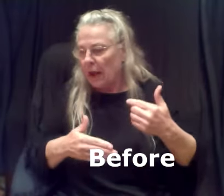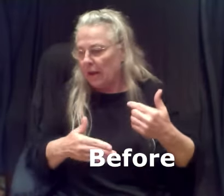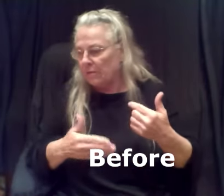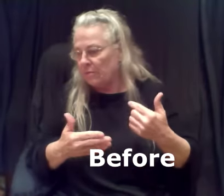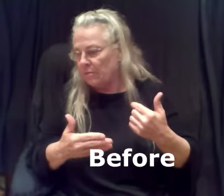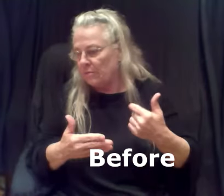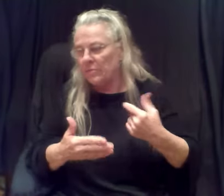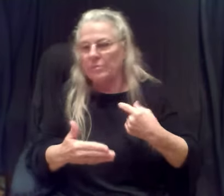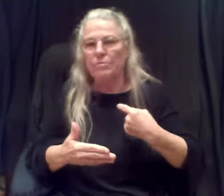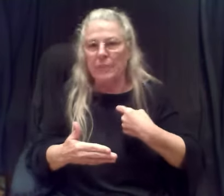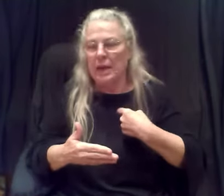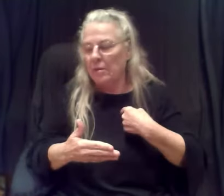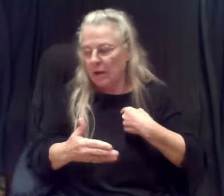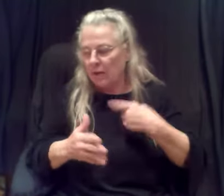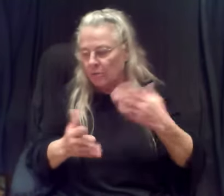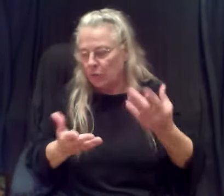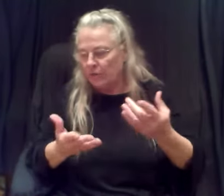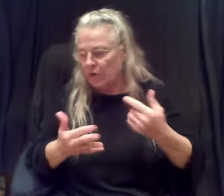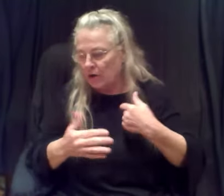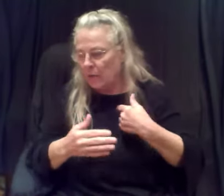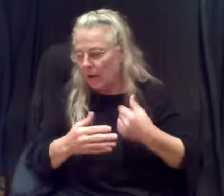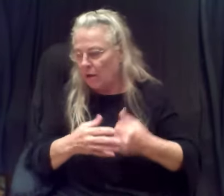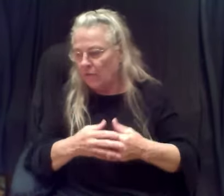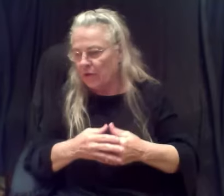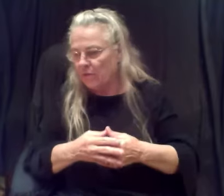And me, and we've talked about all of those.